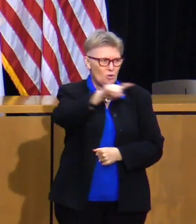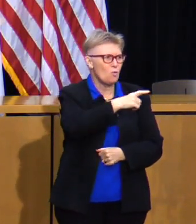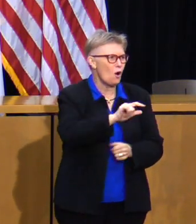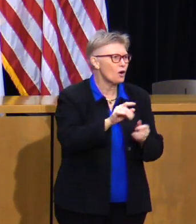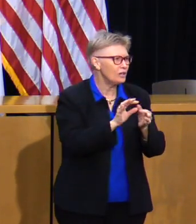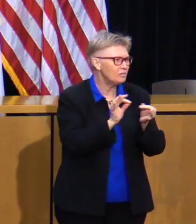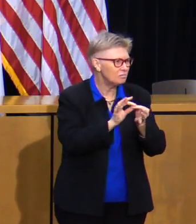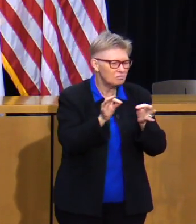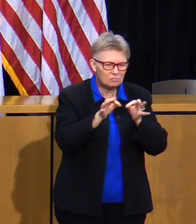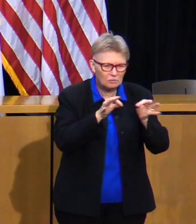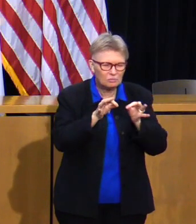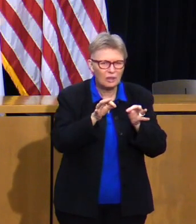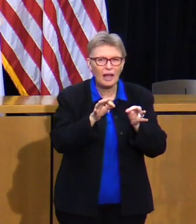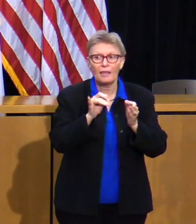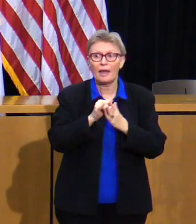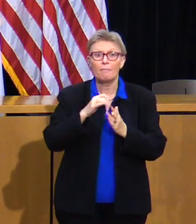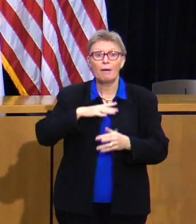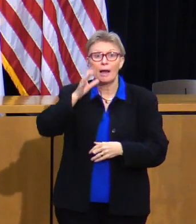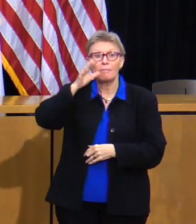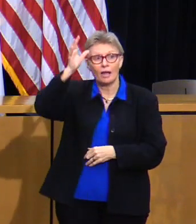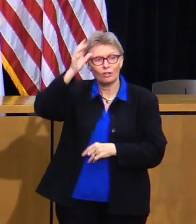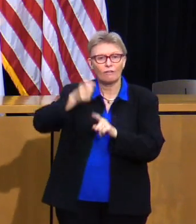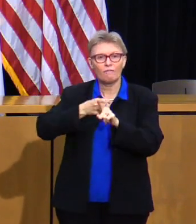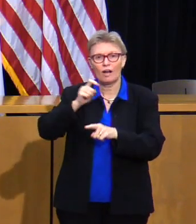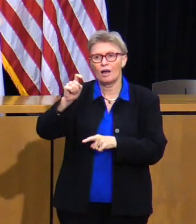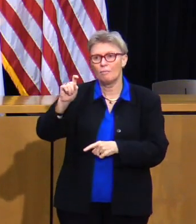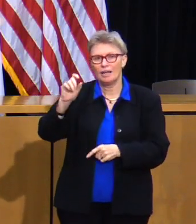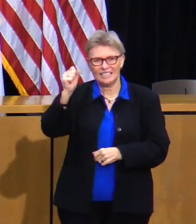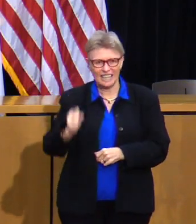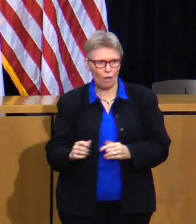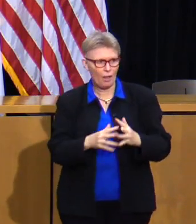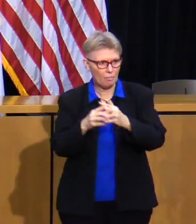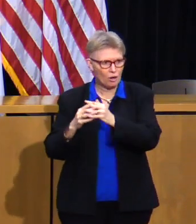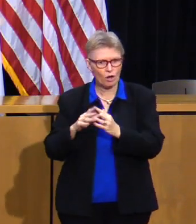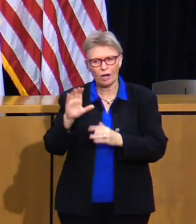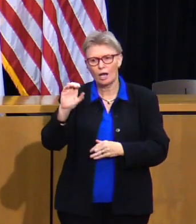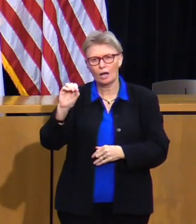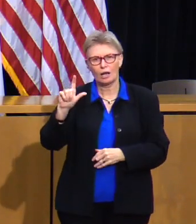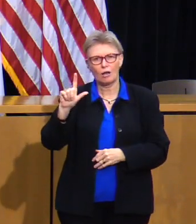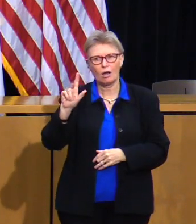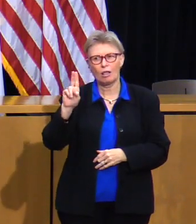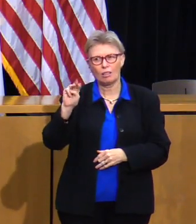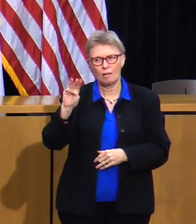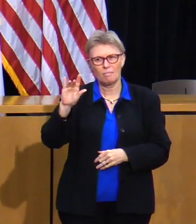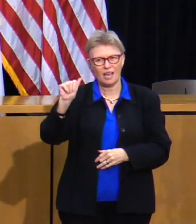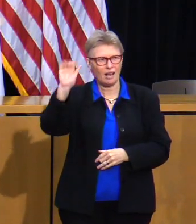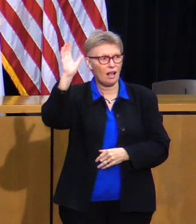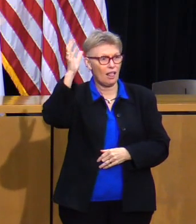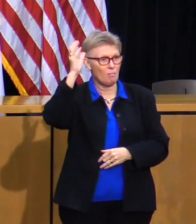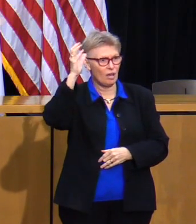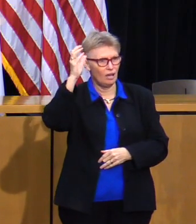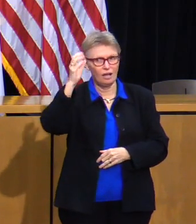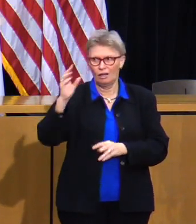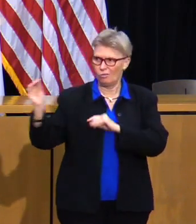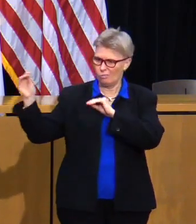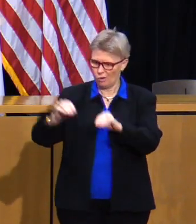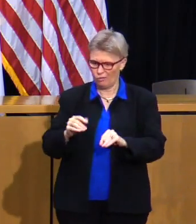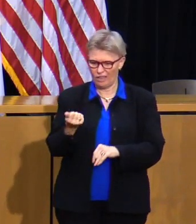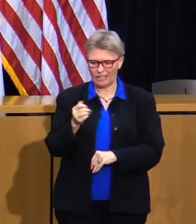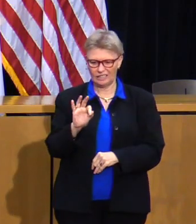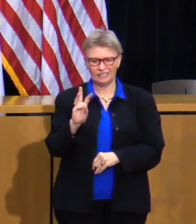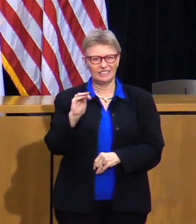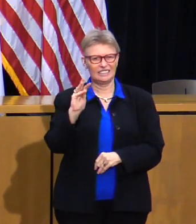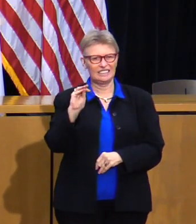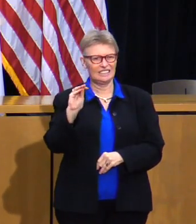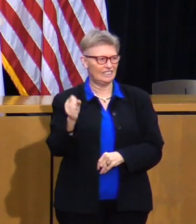immigrated to this country from Colombia, South America in the 1960s. I am keenly aware that I